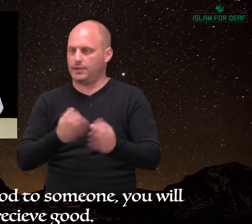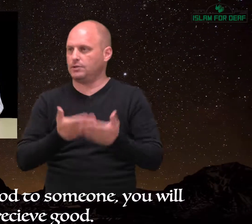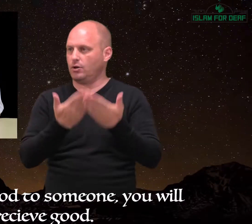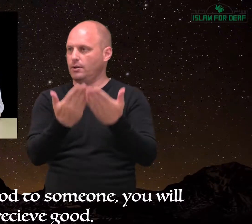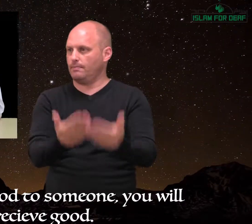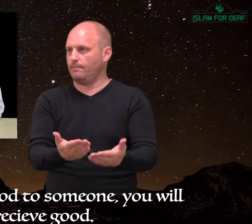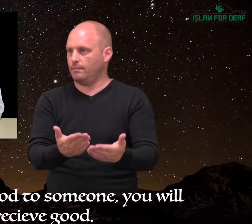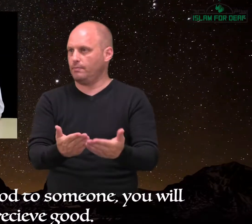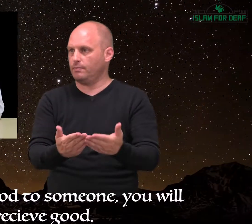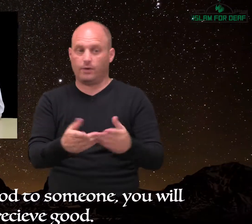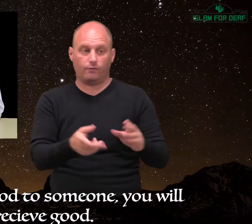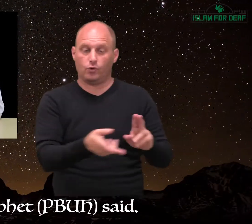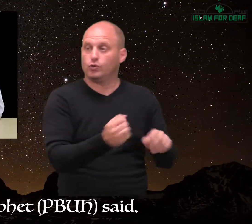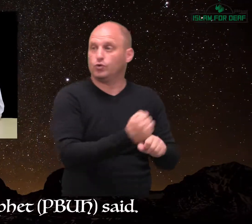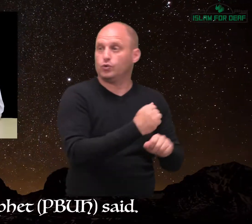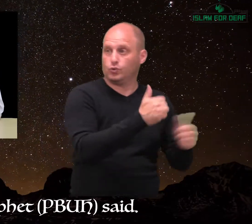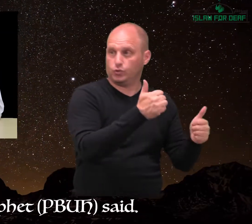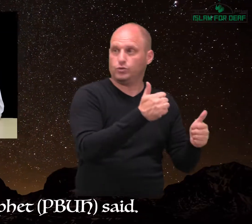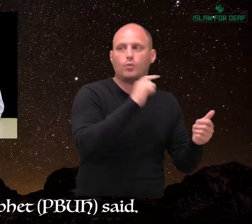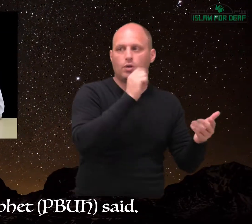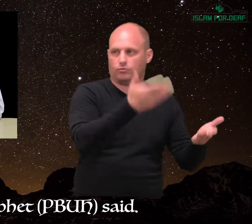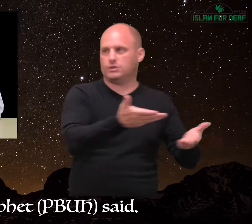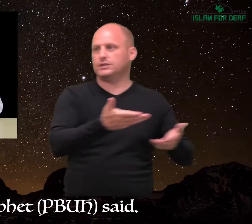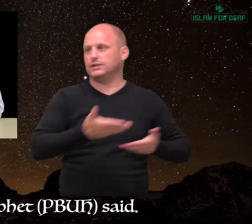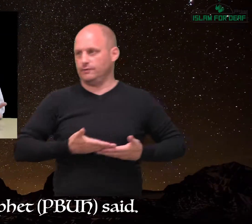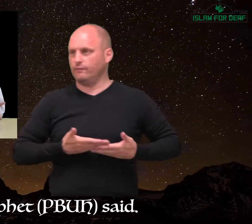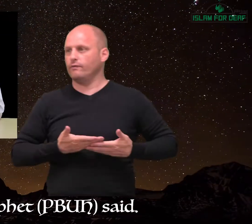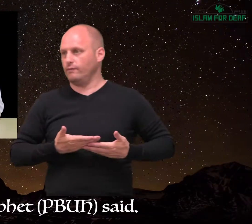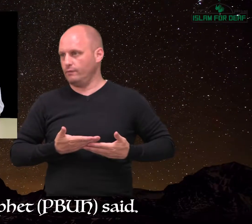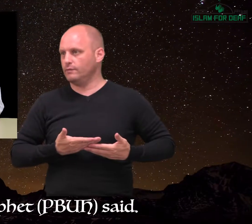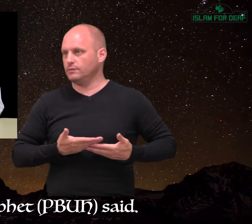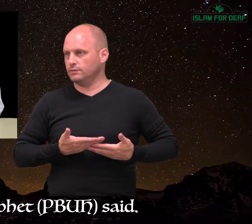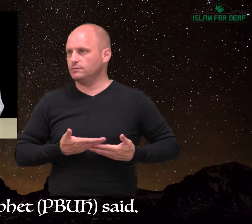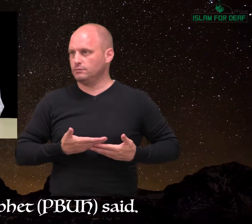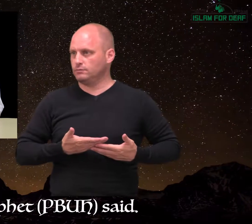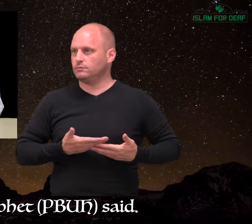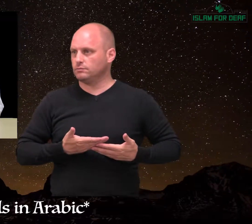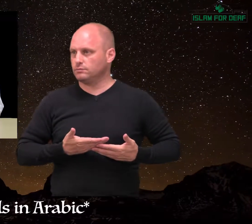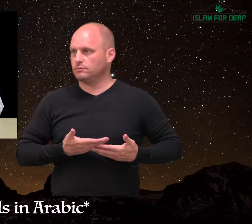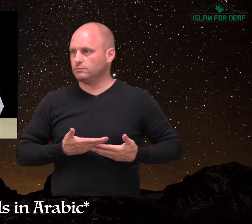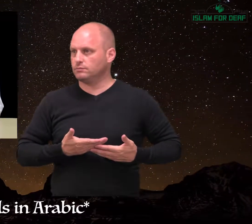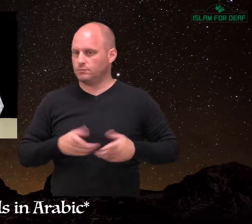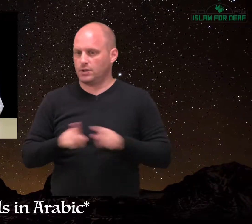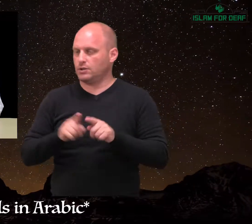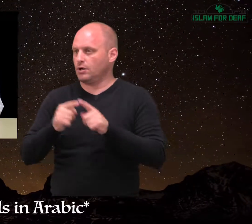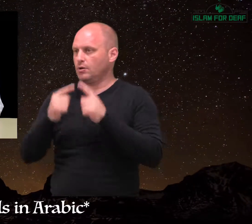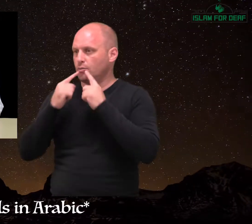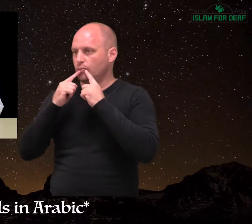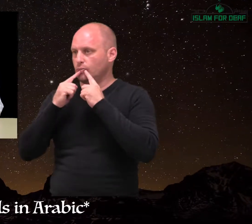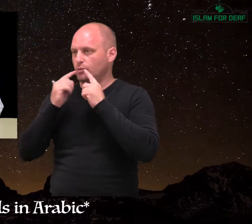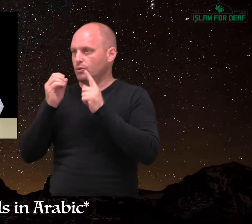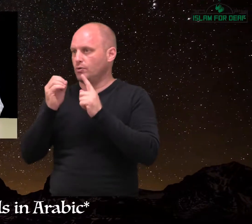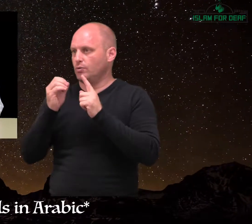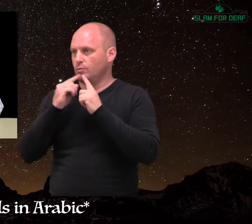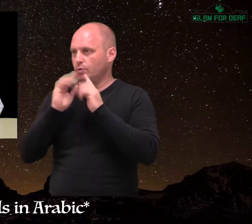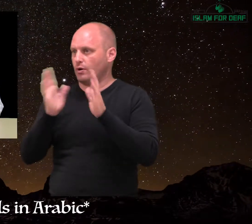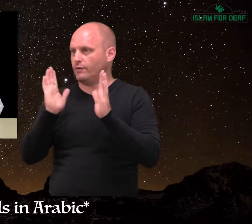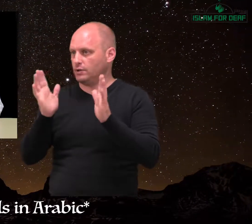do good to someone, you will receive good. As the Prophet, peace be upon him, said, merciful